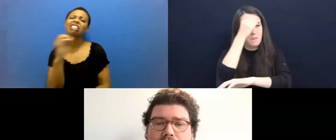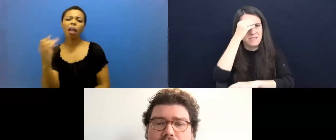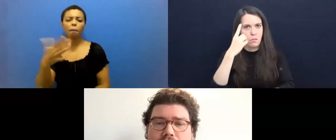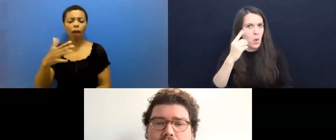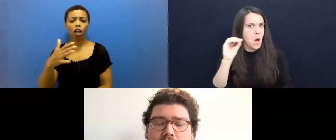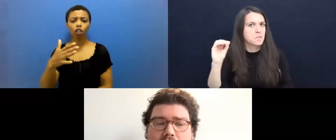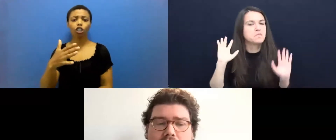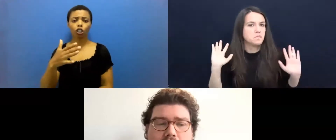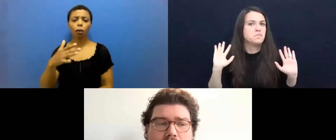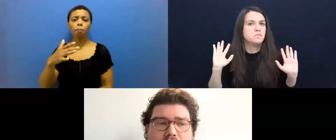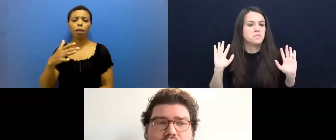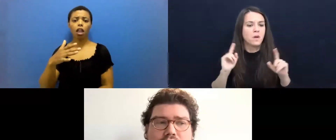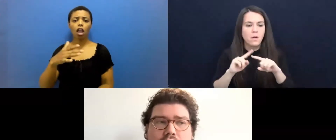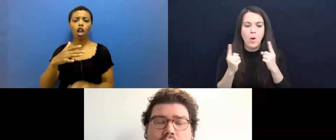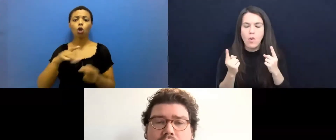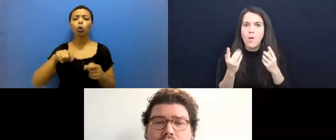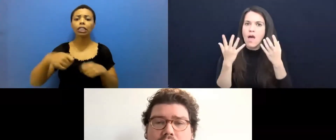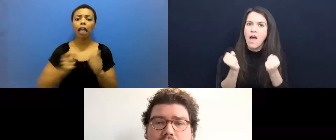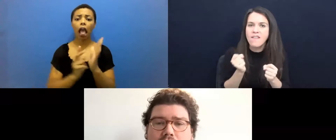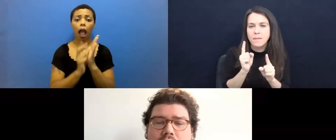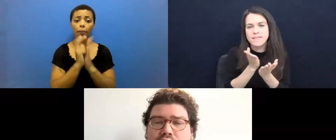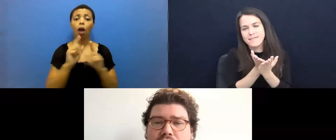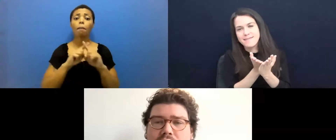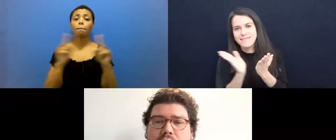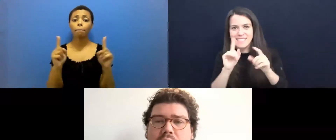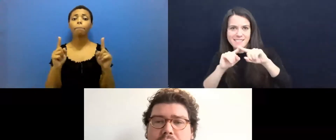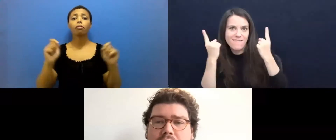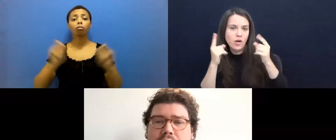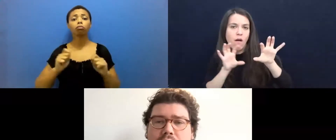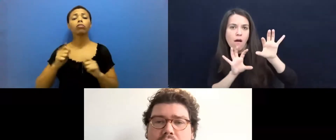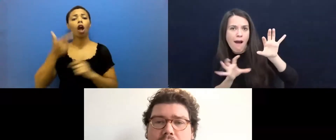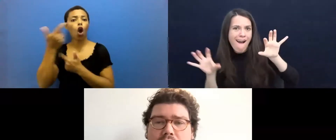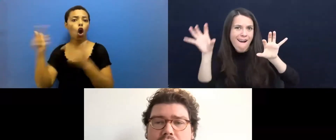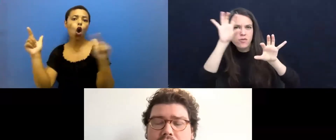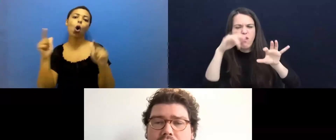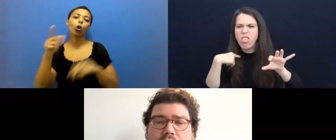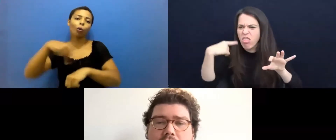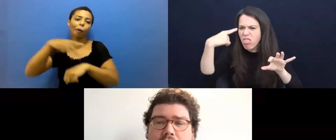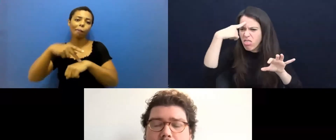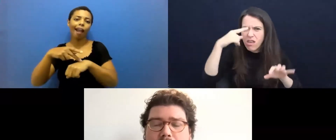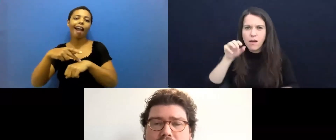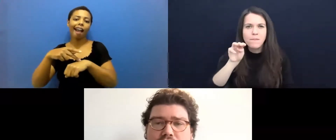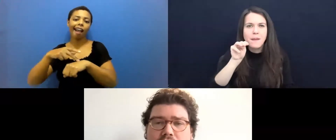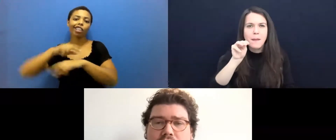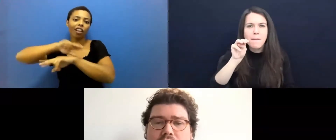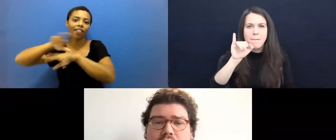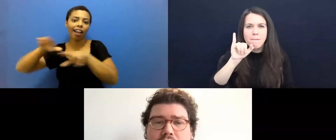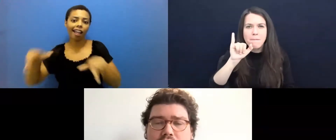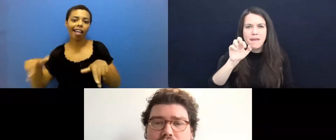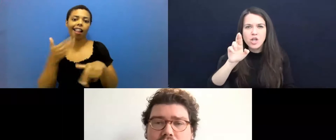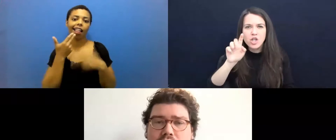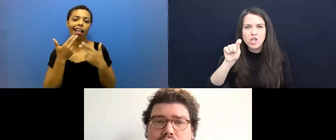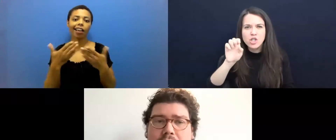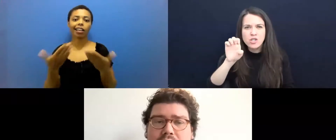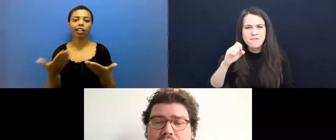have different versions for other countries. I believe Mirta mentioned the